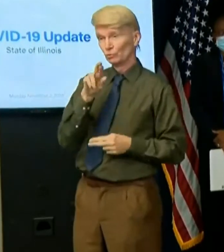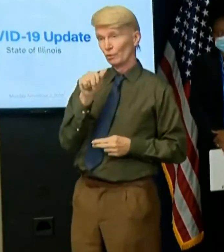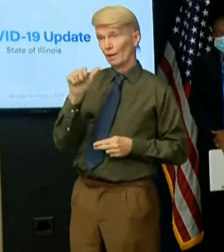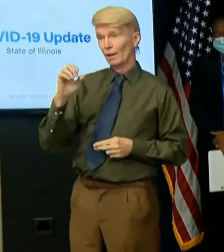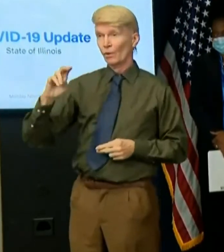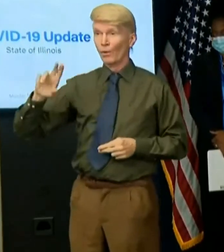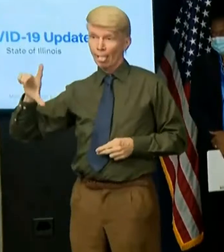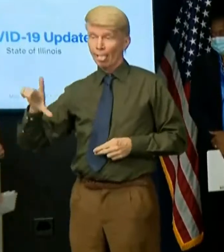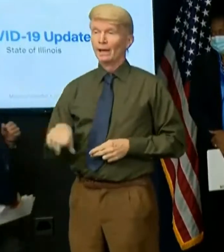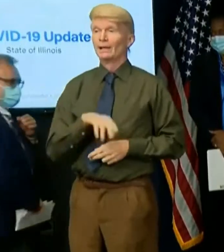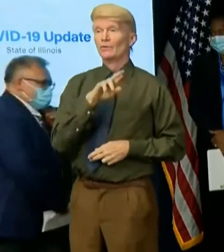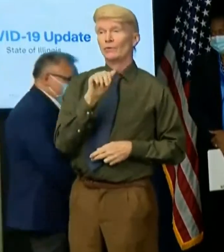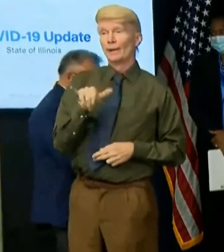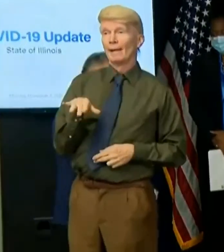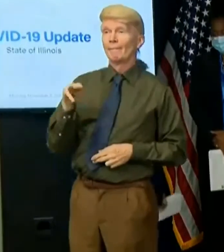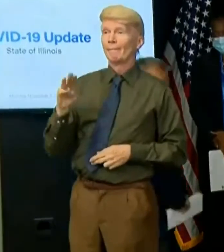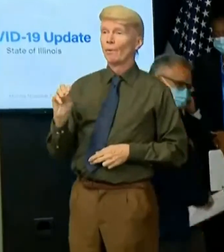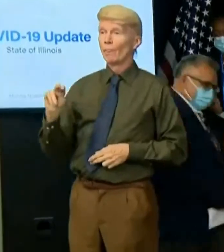Raymundo.